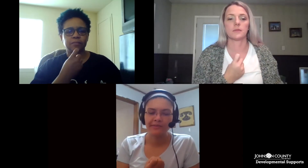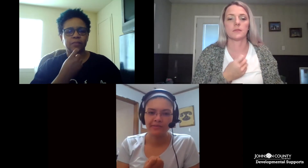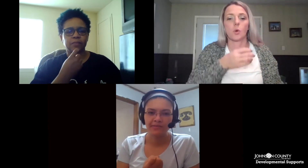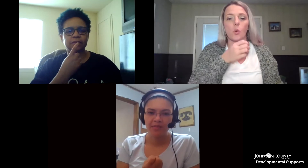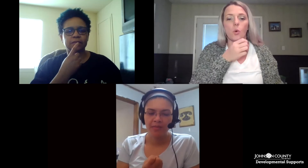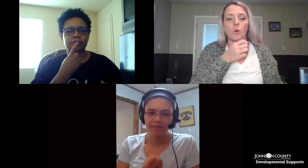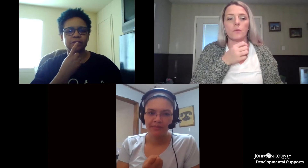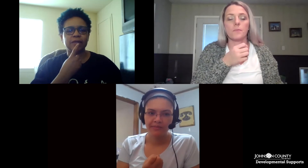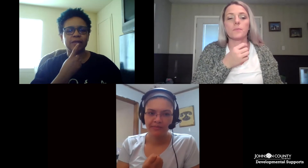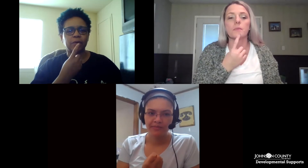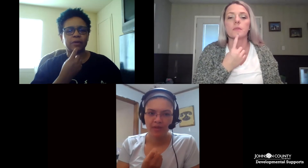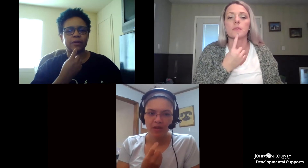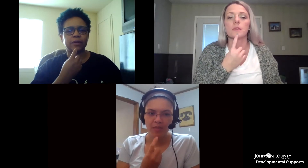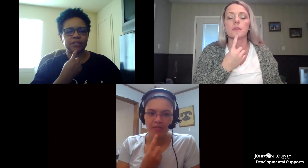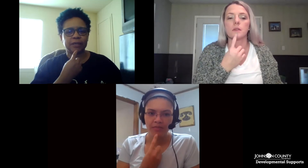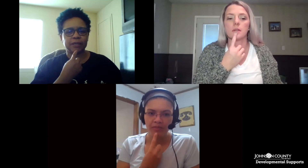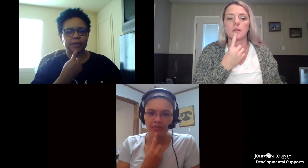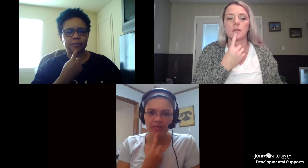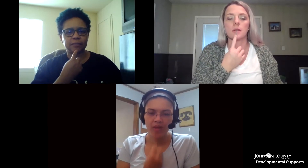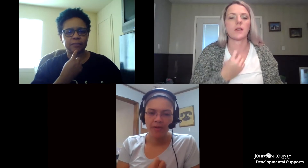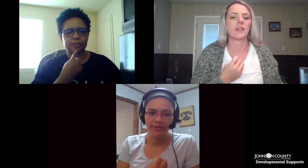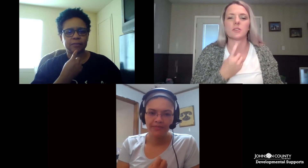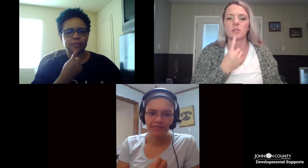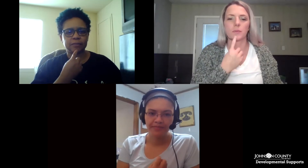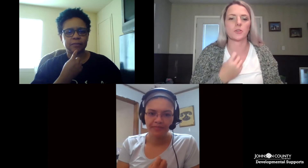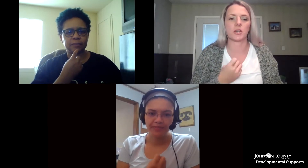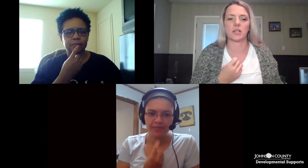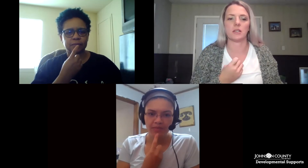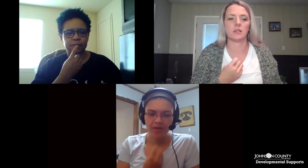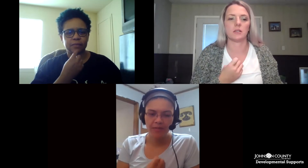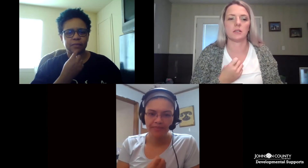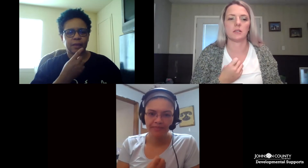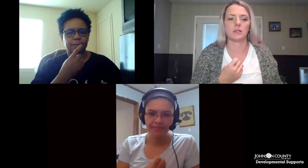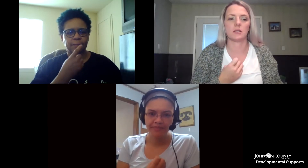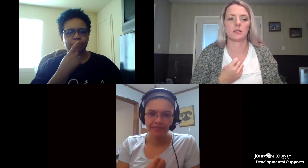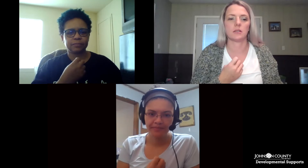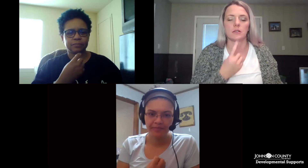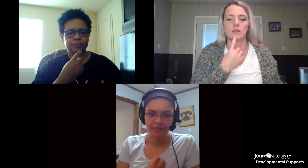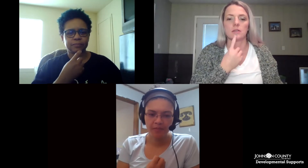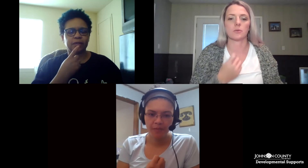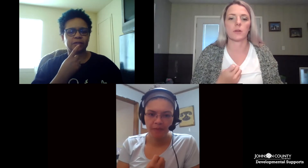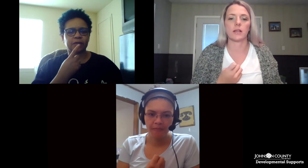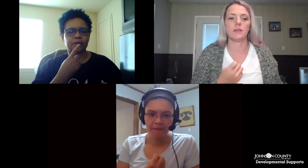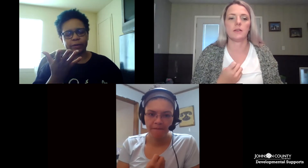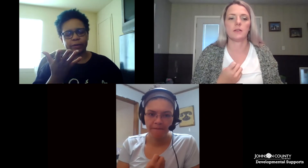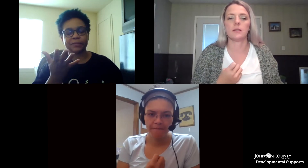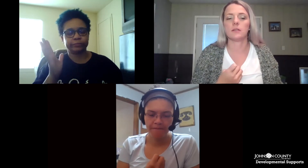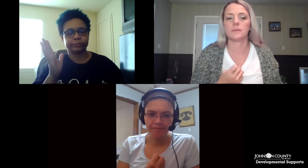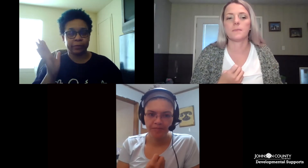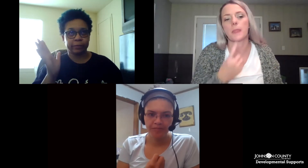Is it touching the lip or the chin? I think just from the chin. Because I know Red. our lips are supposed to be red,